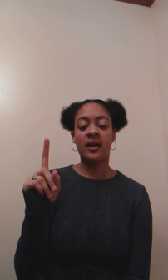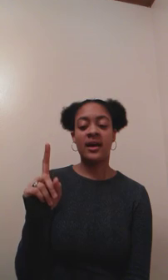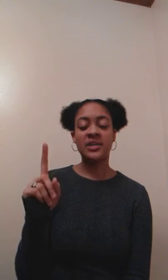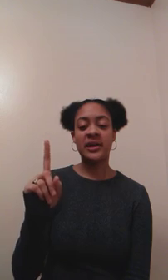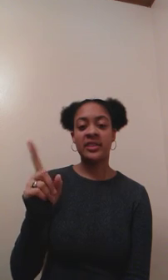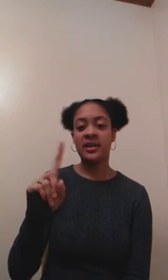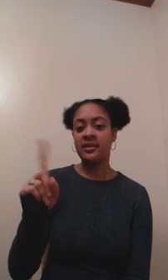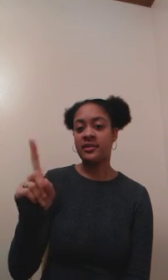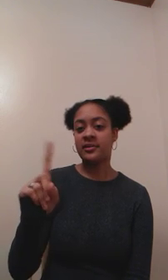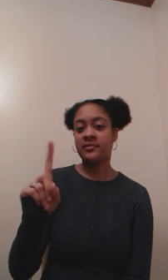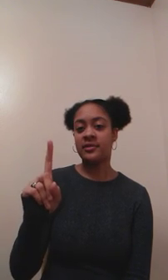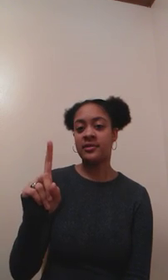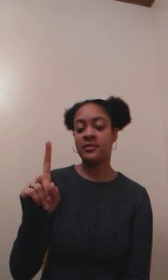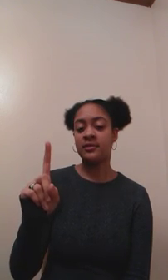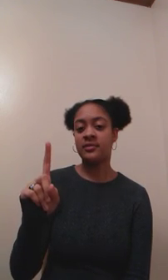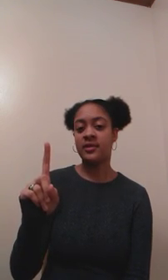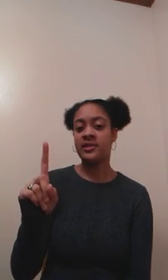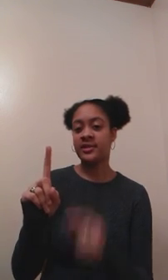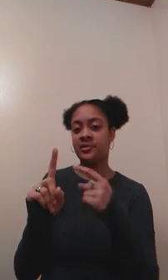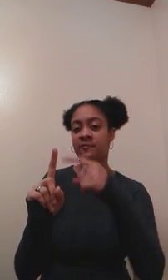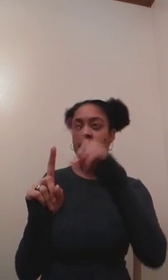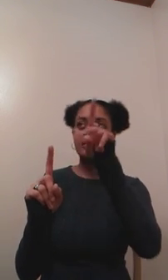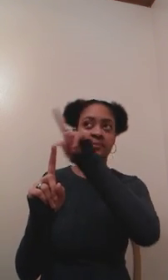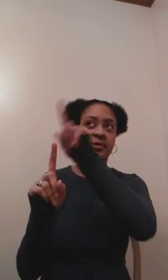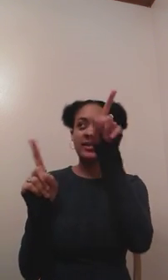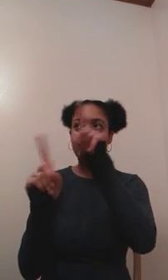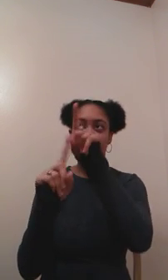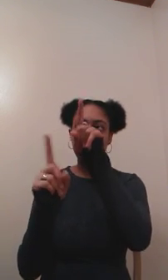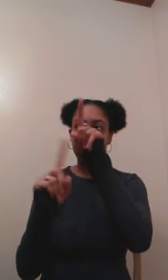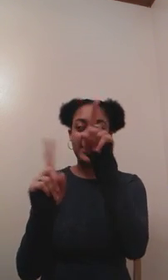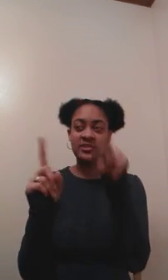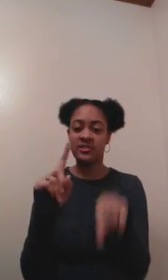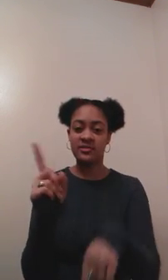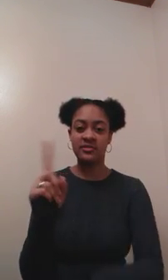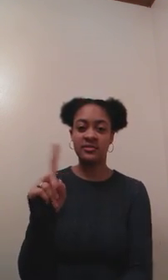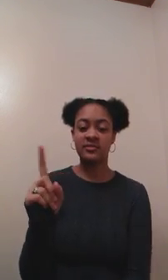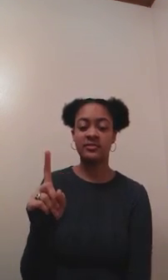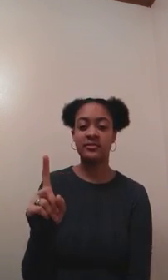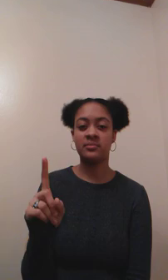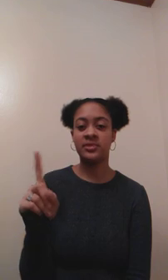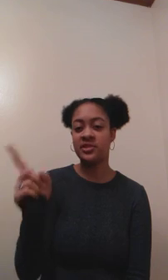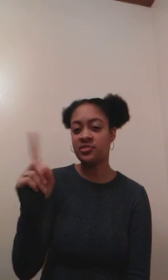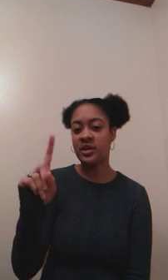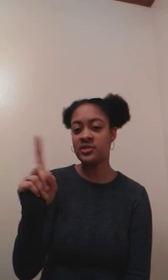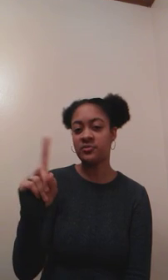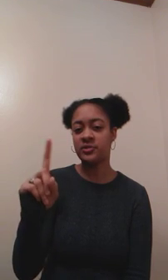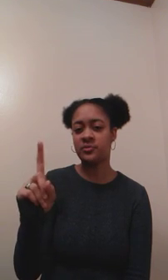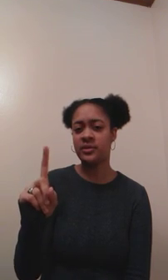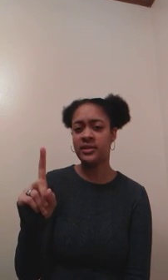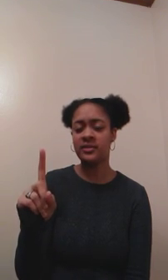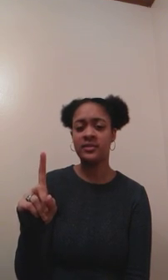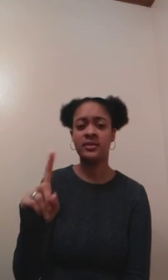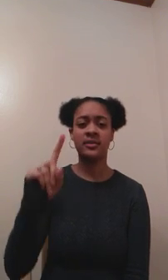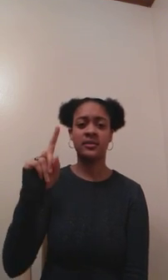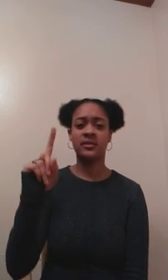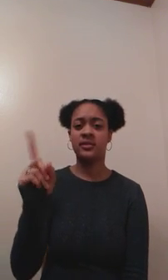I try to think of, it's like your finger is pointing to different locations, but since you're not sure which one,